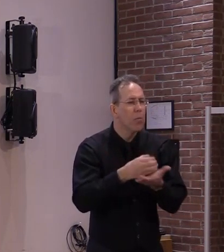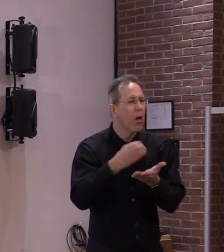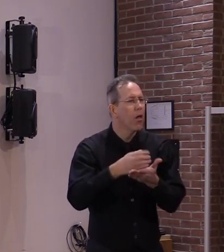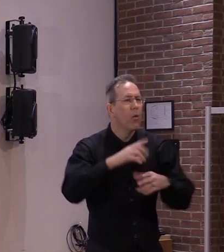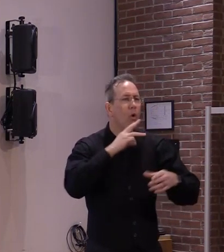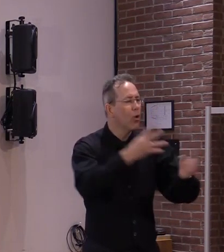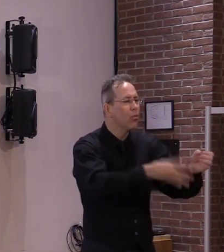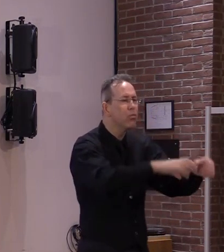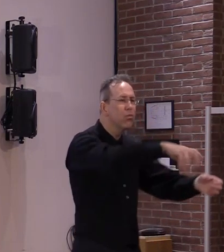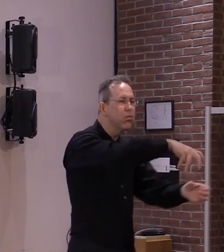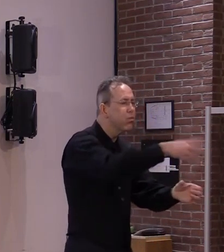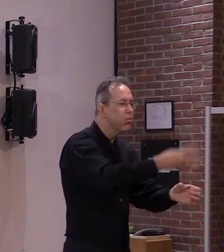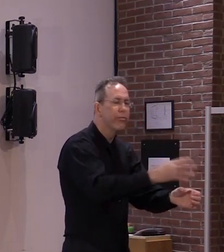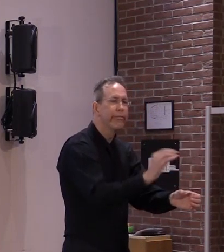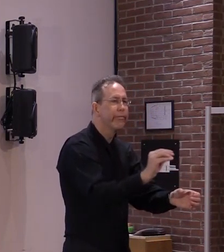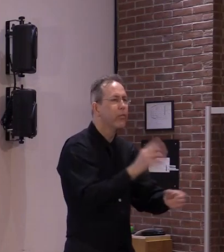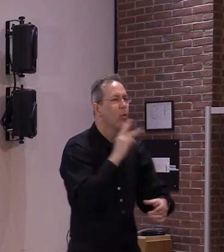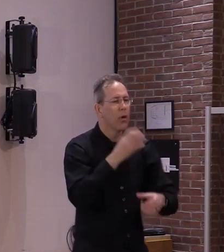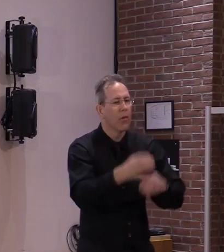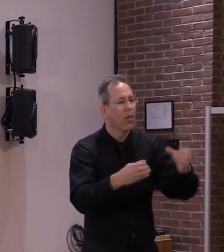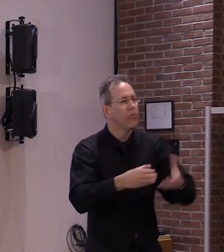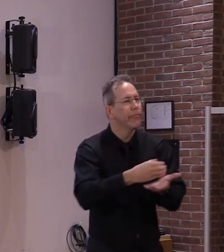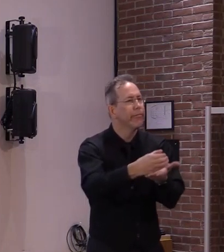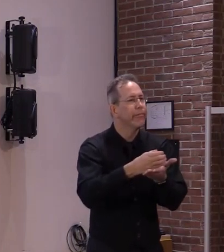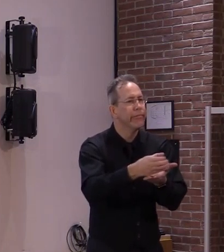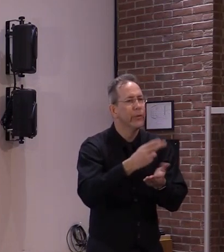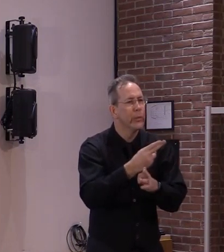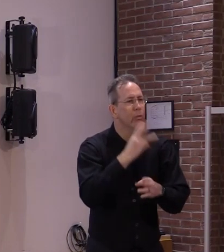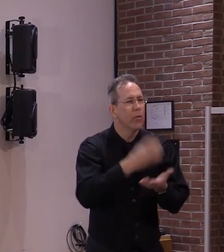not start counting the 6 months until the state of emergency